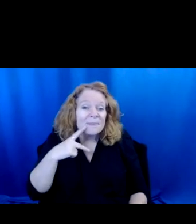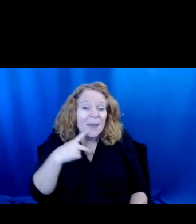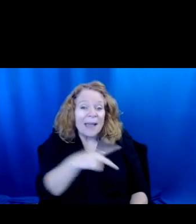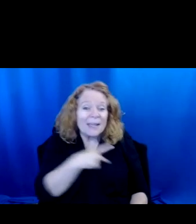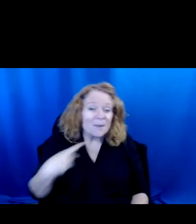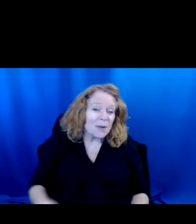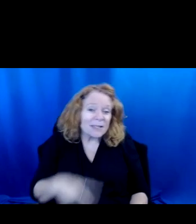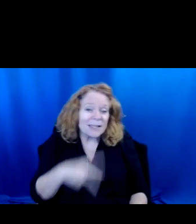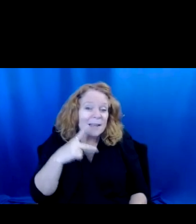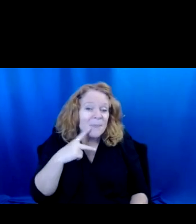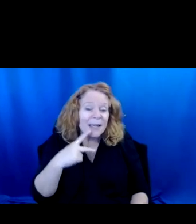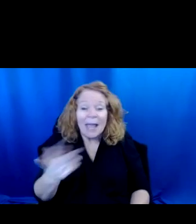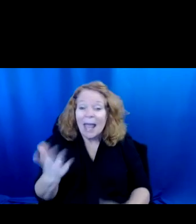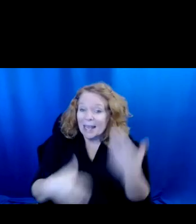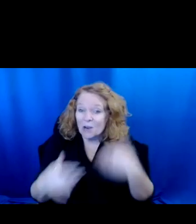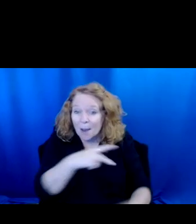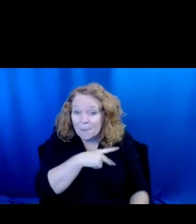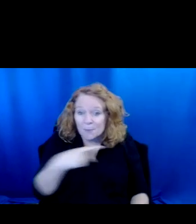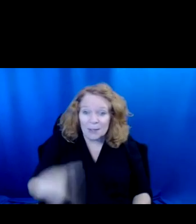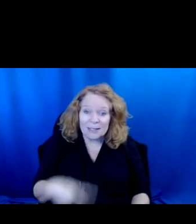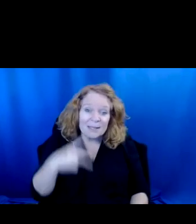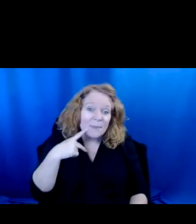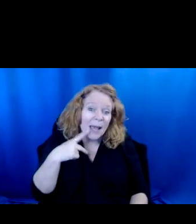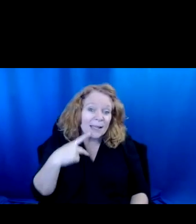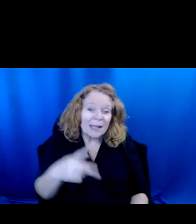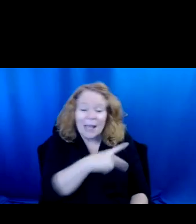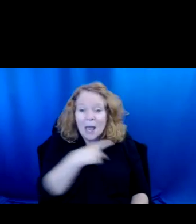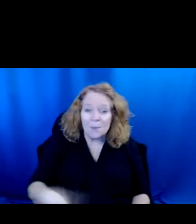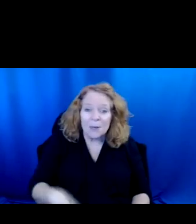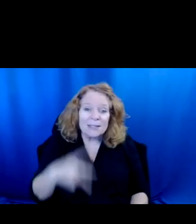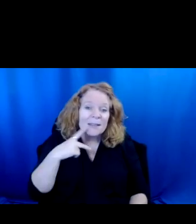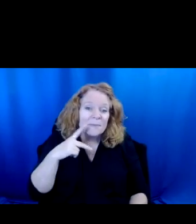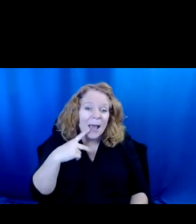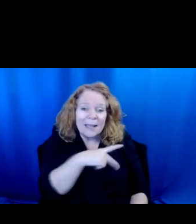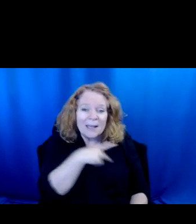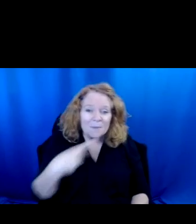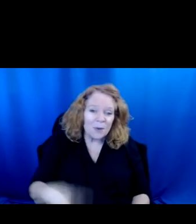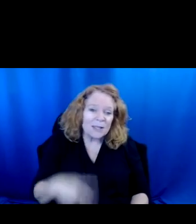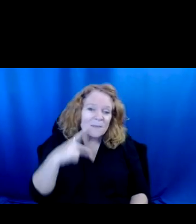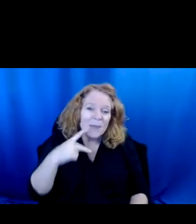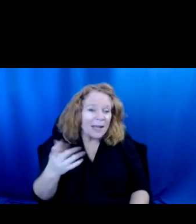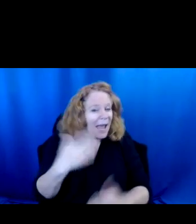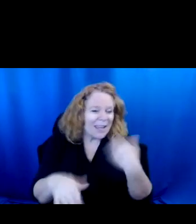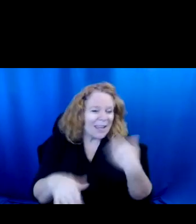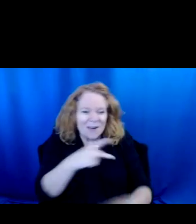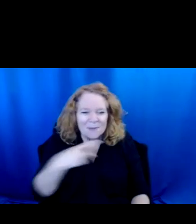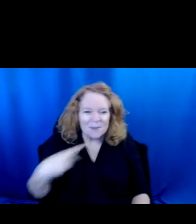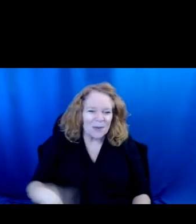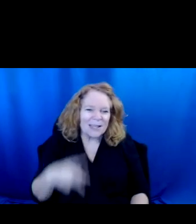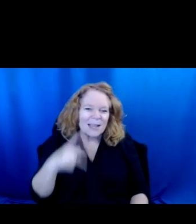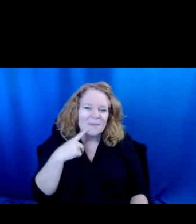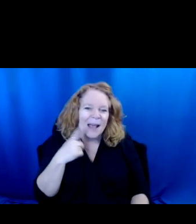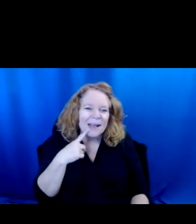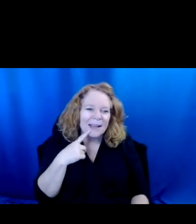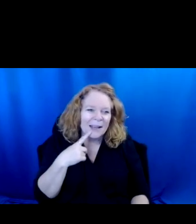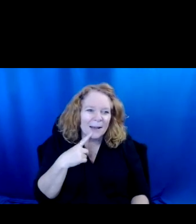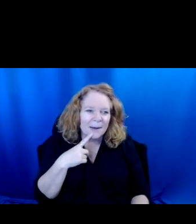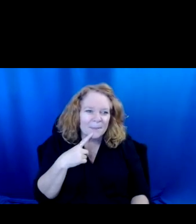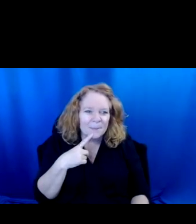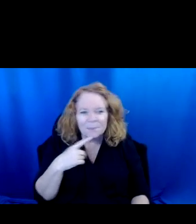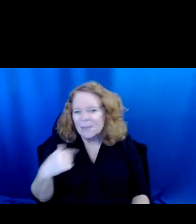Princess Peggy, here comes Princess Peggy. Princess Peggy, Princess Peggy, here comes Princess Peggy. I'm